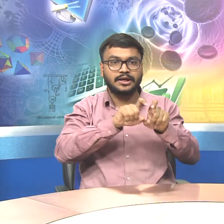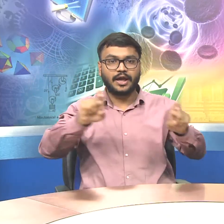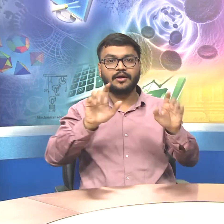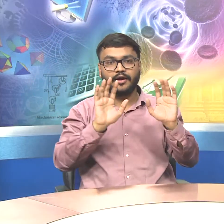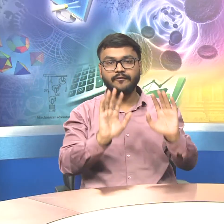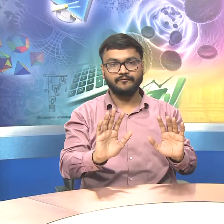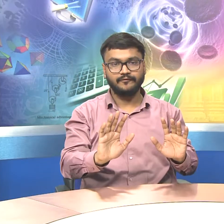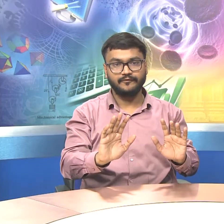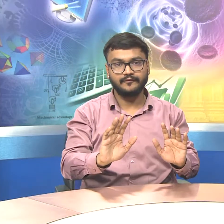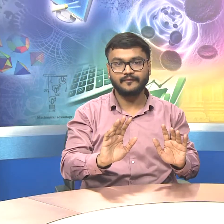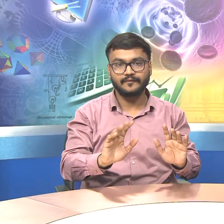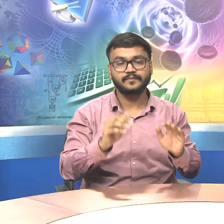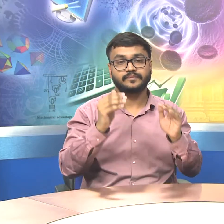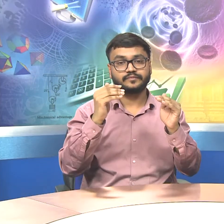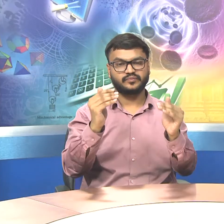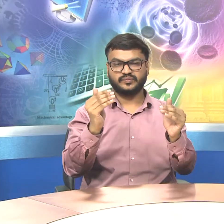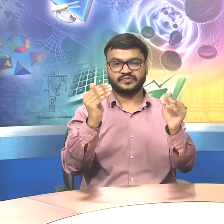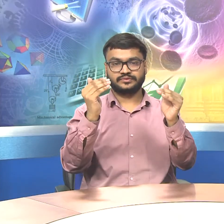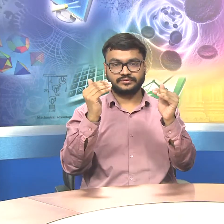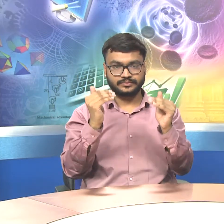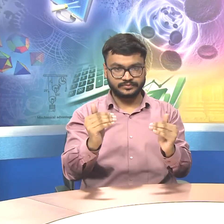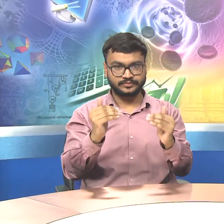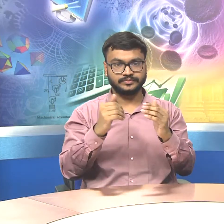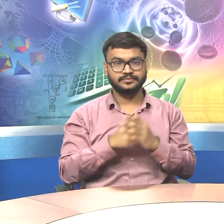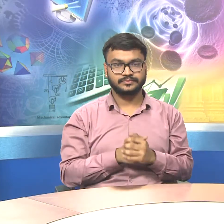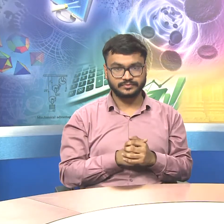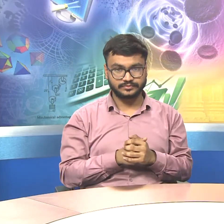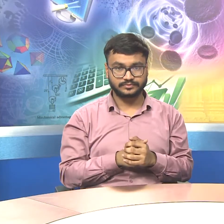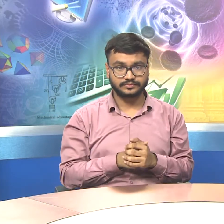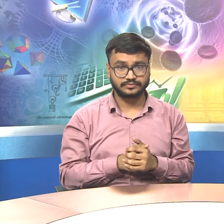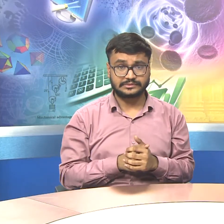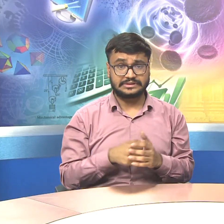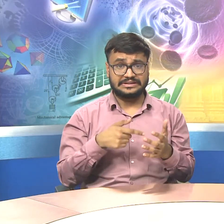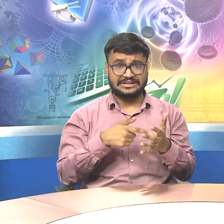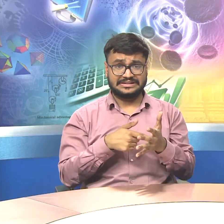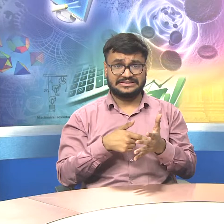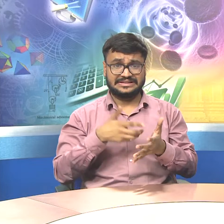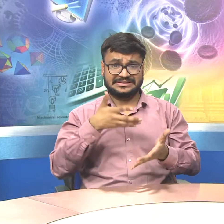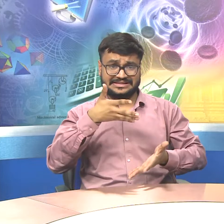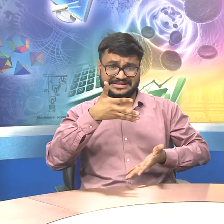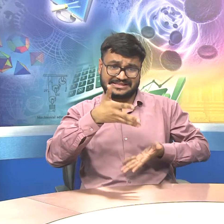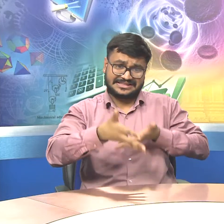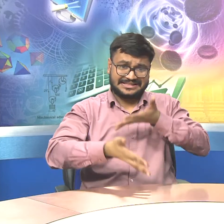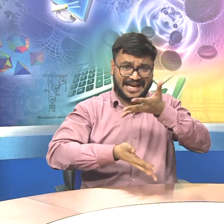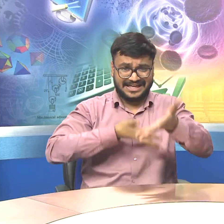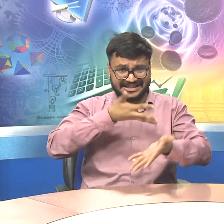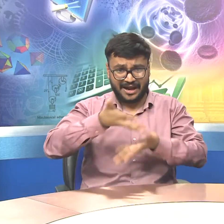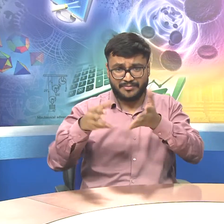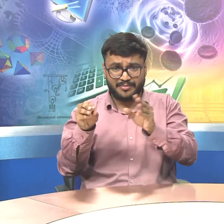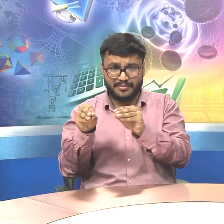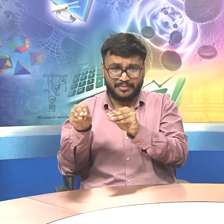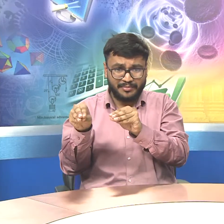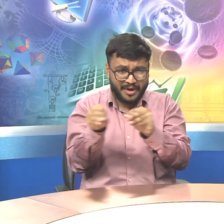The location through the signing, going upstairs and coming downstairs should be